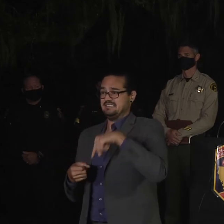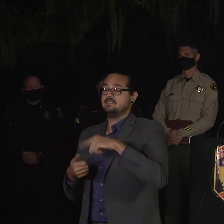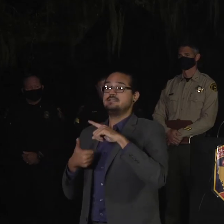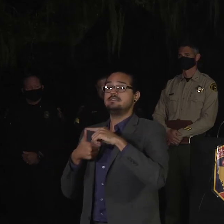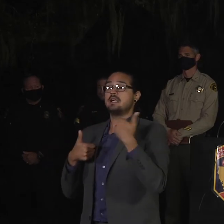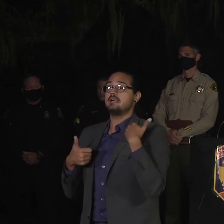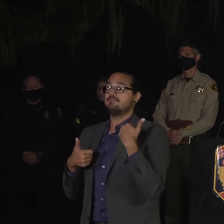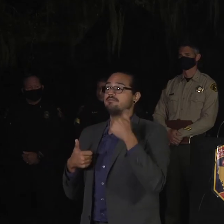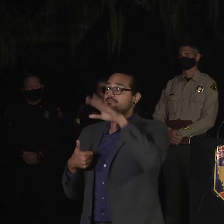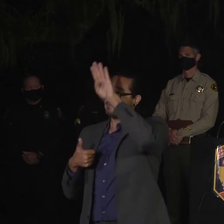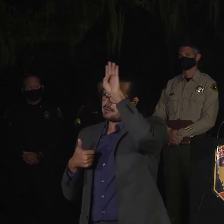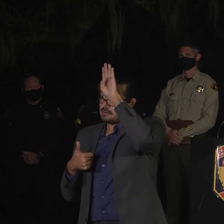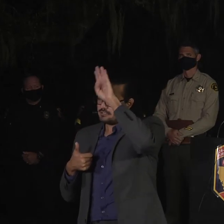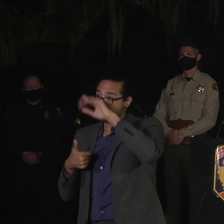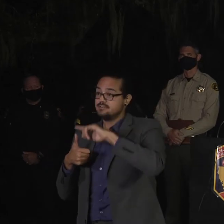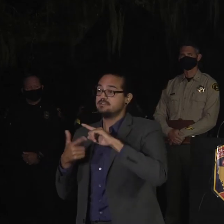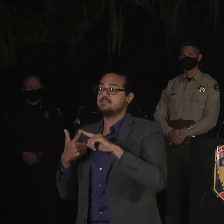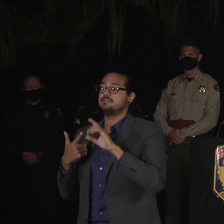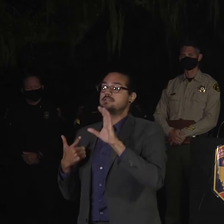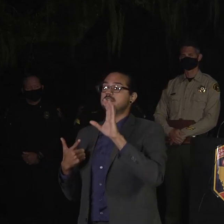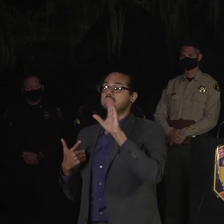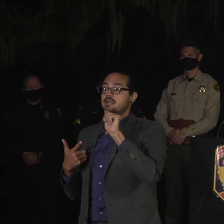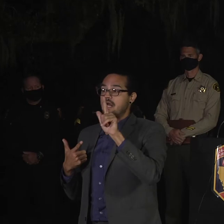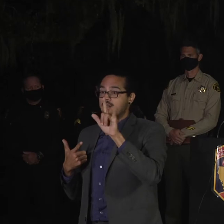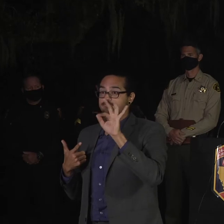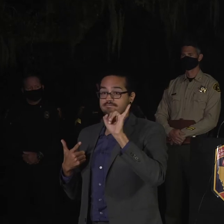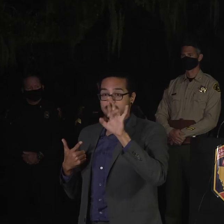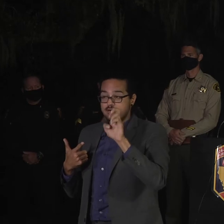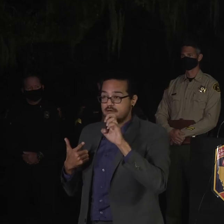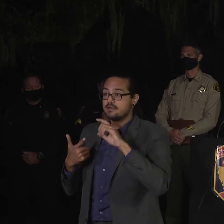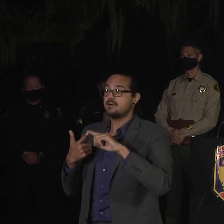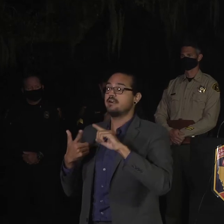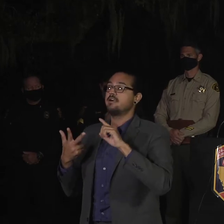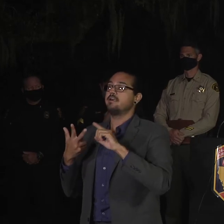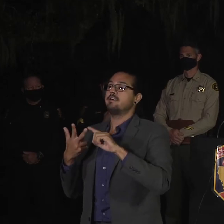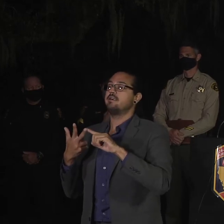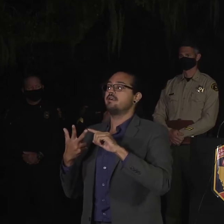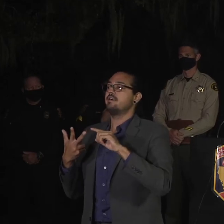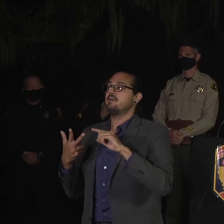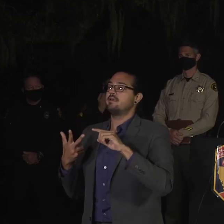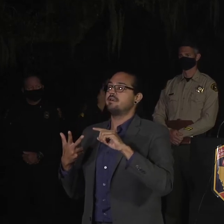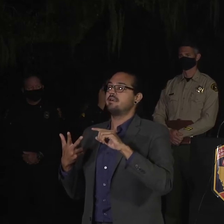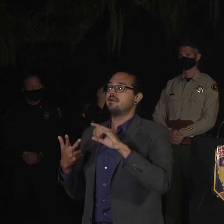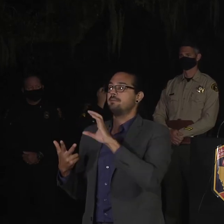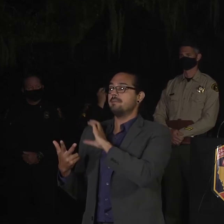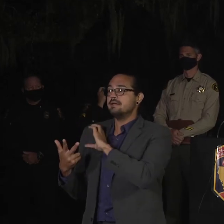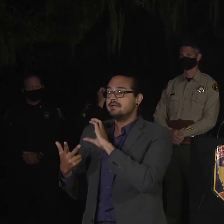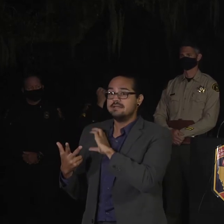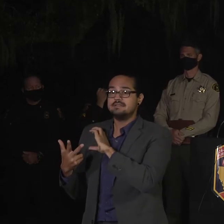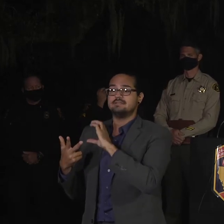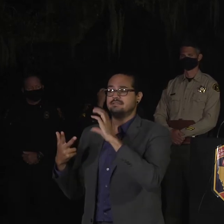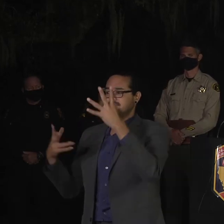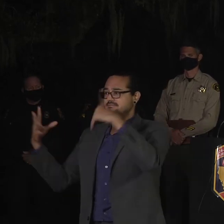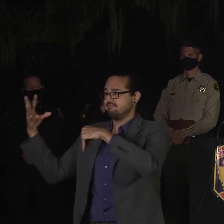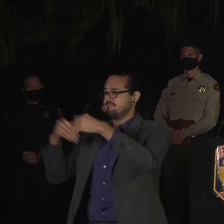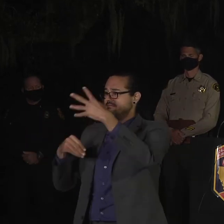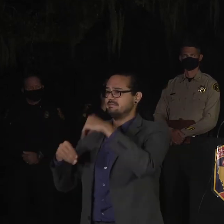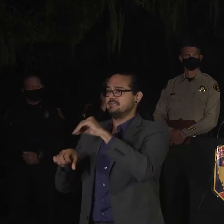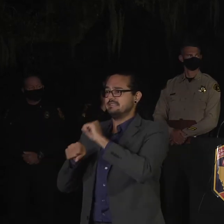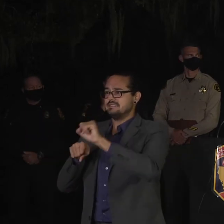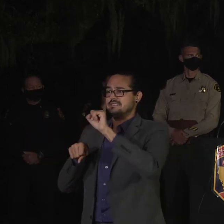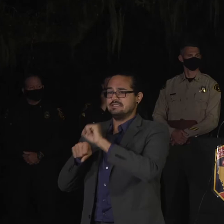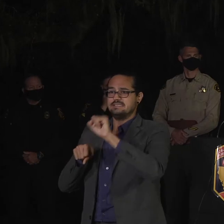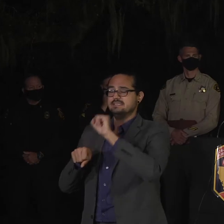the law enforcement agencies. Speaking for that unified team is CAL FIRE Incident Management Team 3, Incident Commander Billy C.